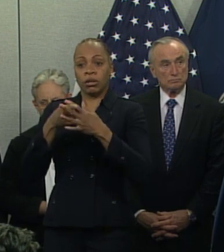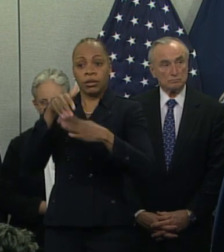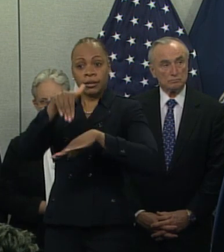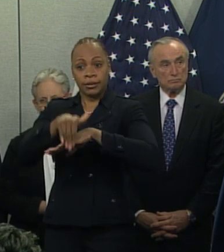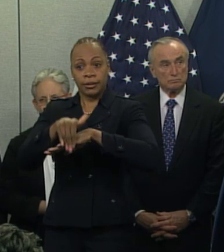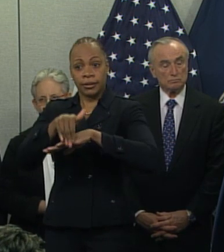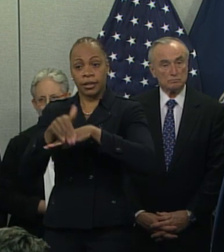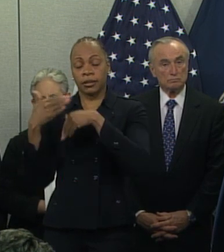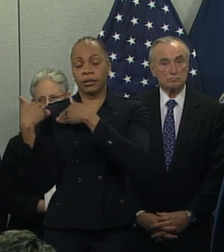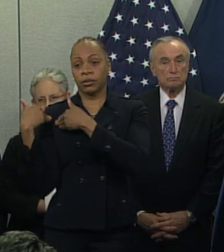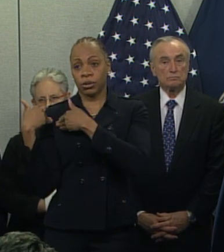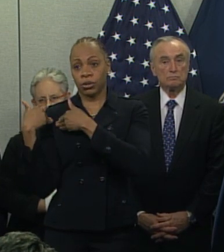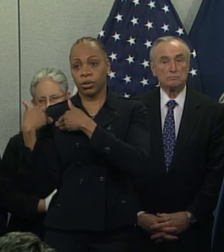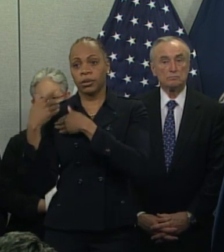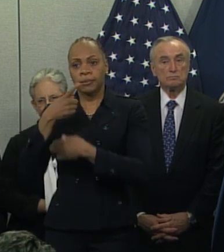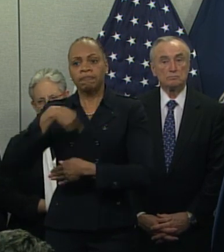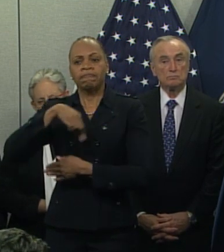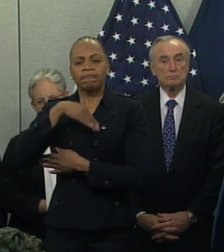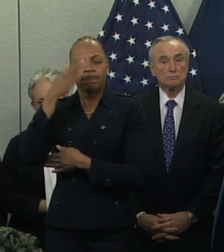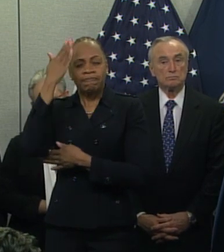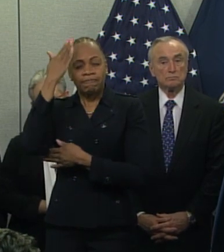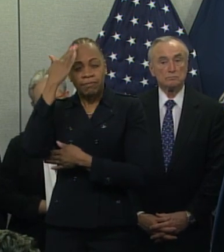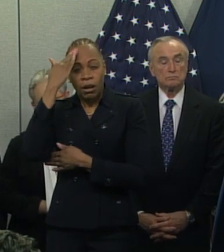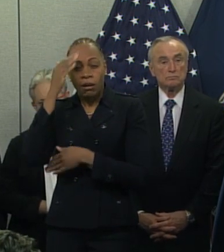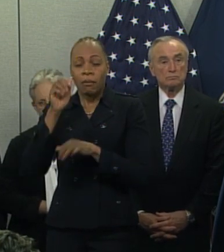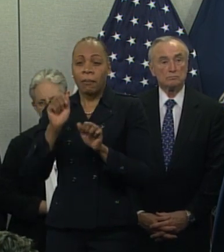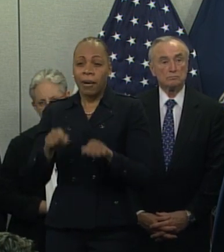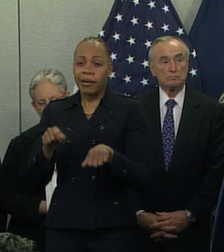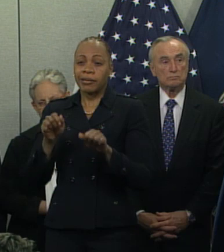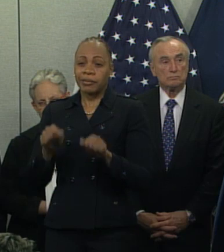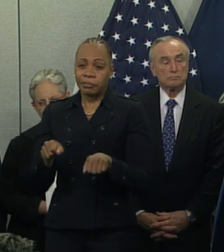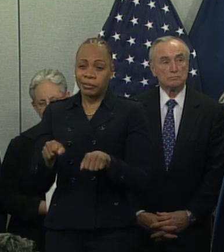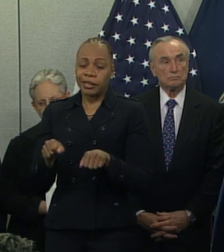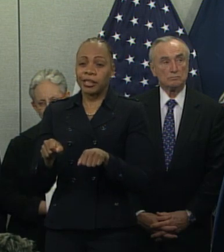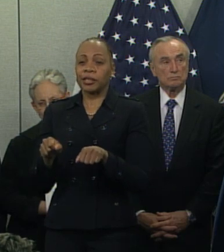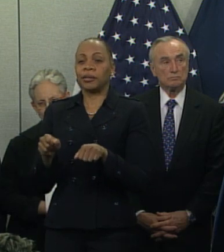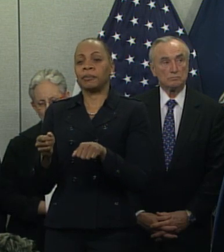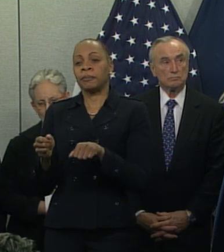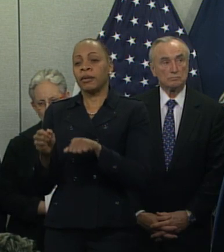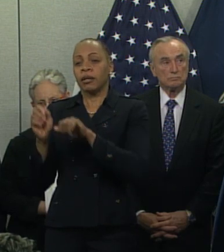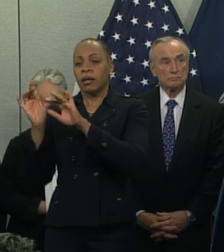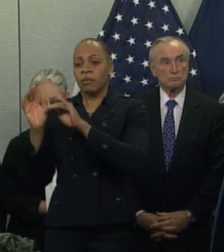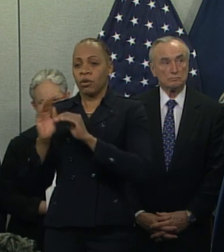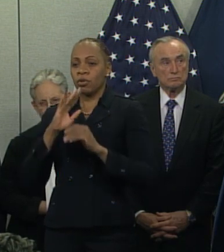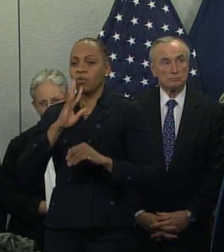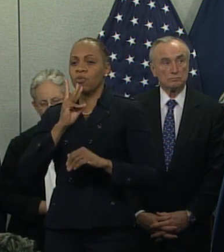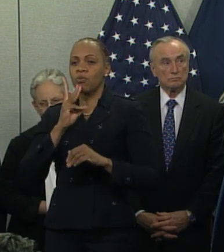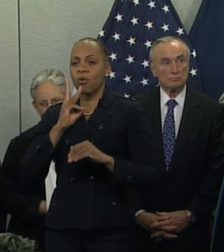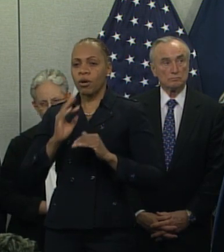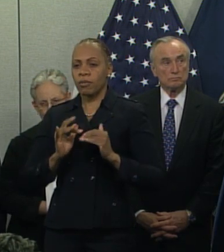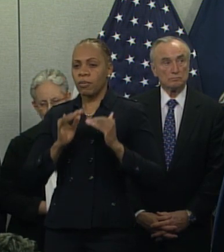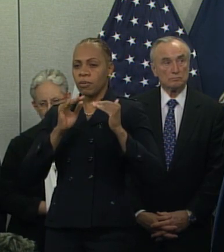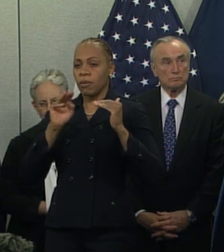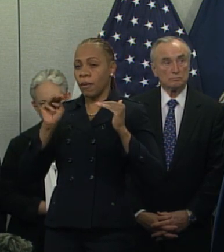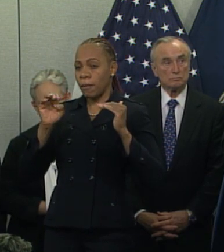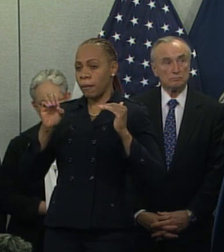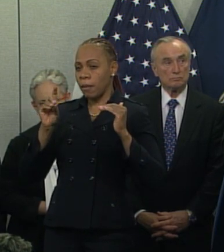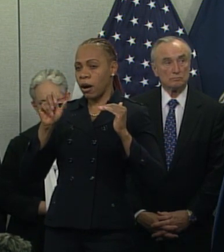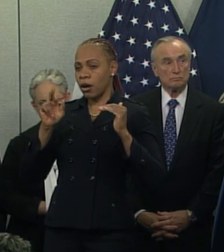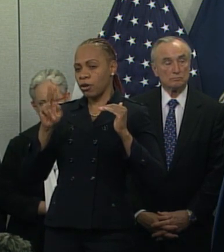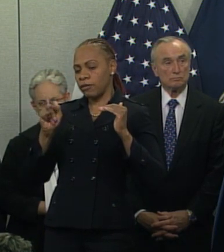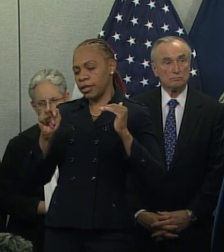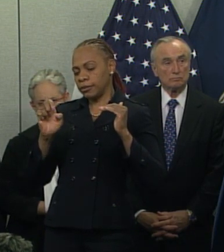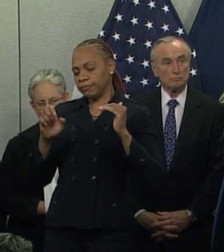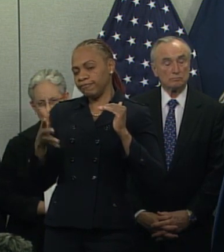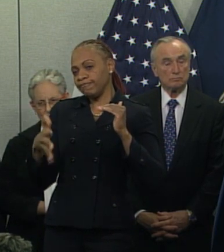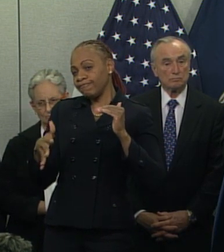We do know there is the possibility of moderate coastal flooding in a few areas of the city. I emphasize moderate coastal flooding in a few areas, and therefore